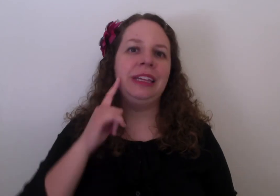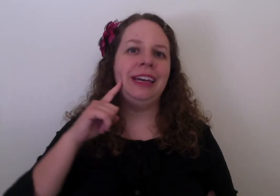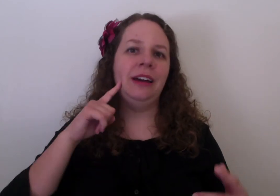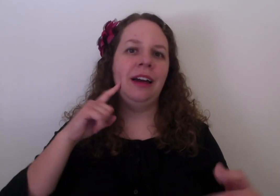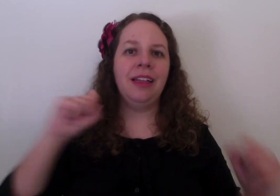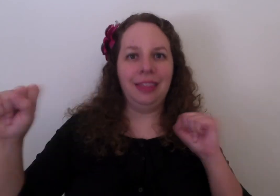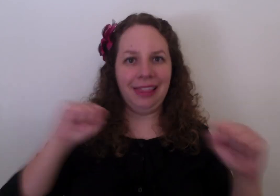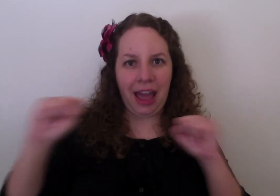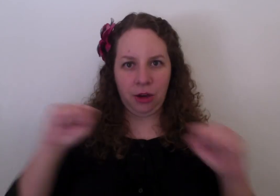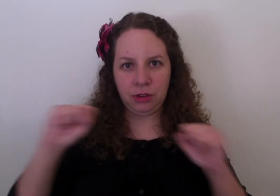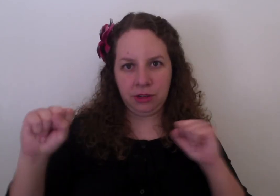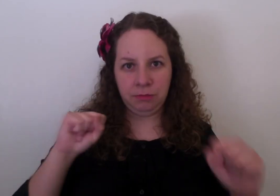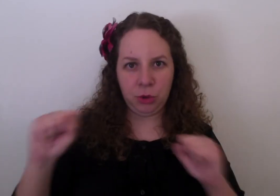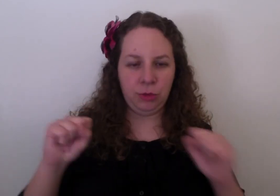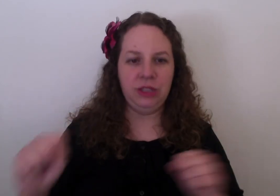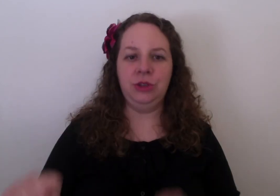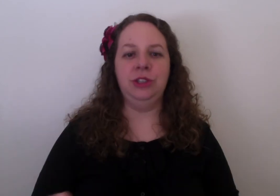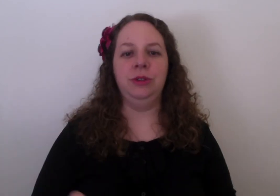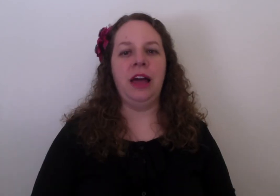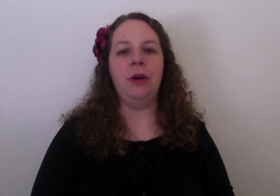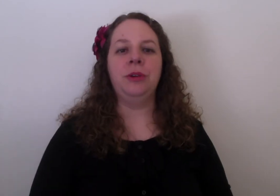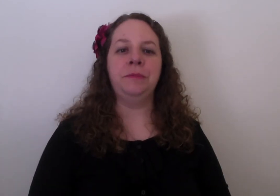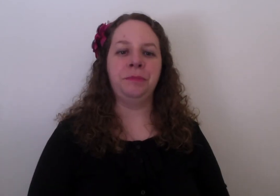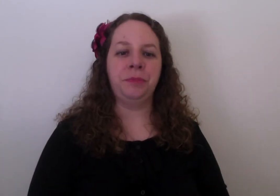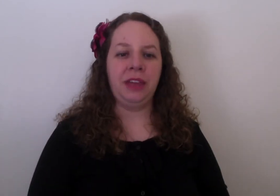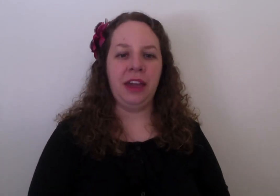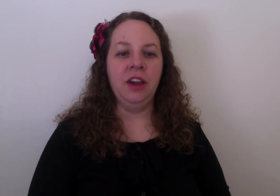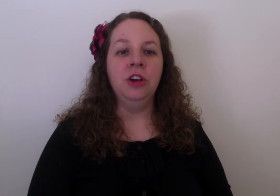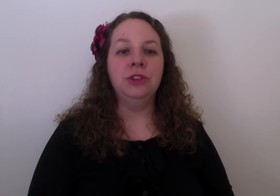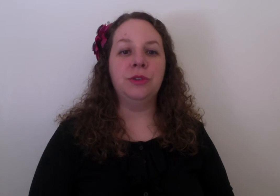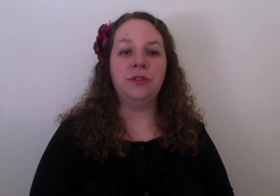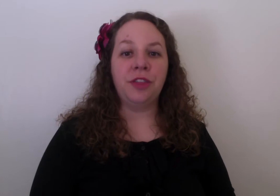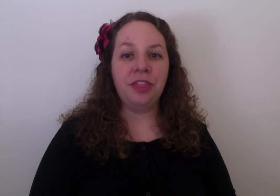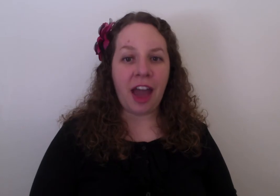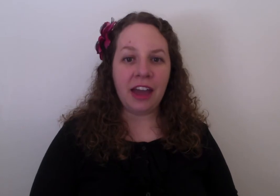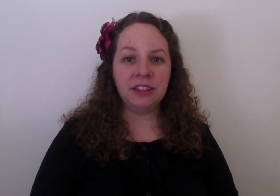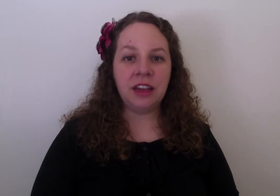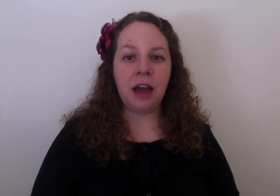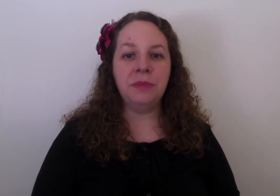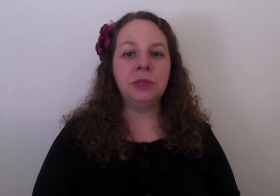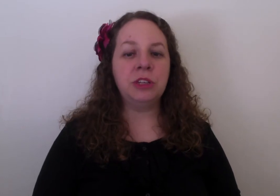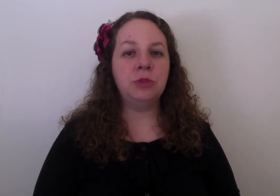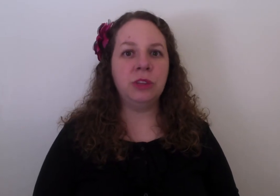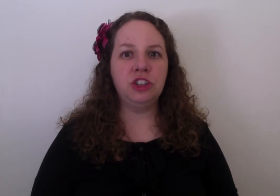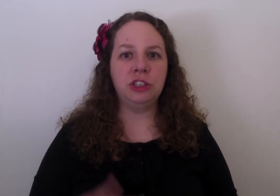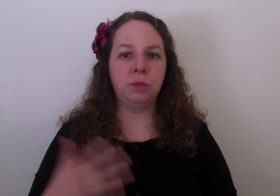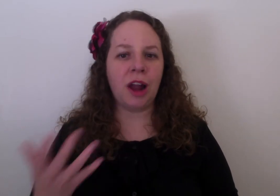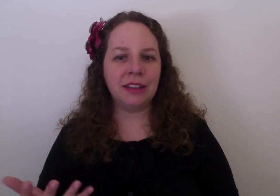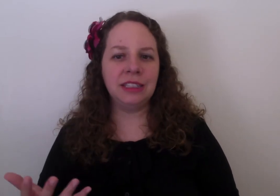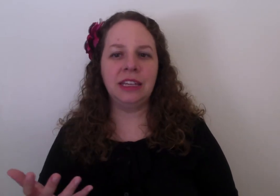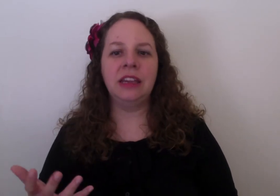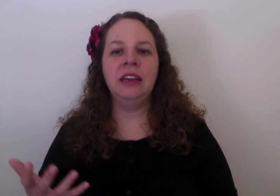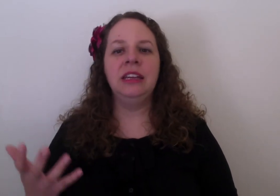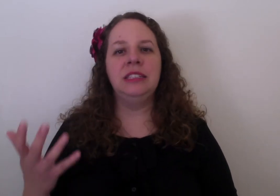really loud. Both ways you can do loud. Okay, so for that, this one is really just practicing